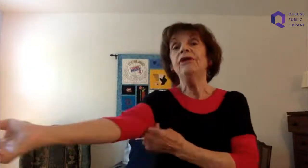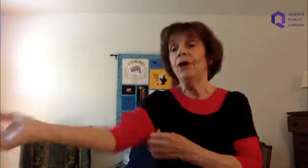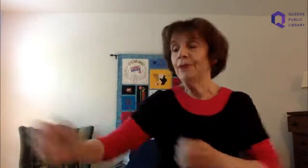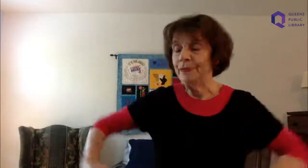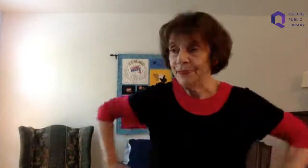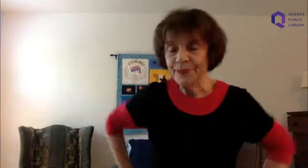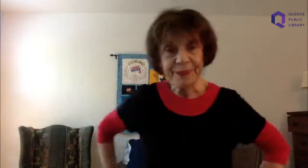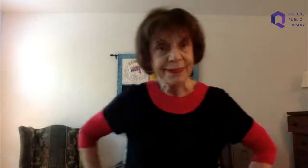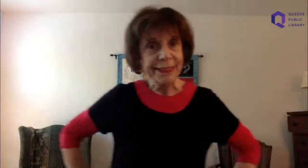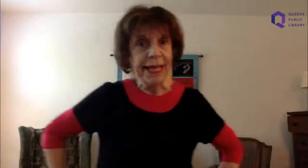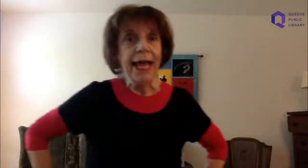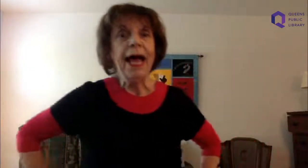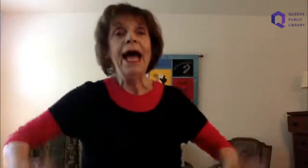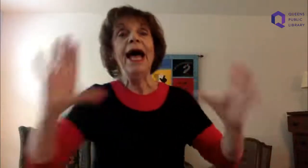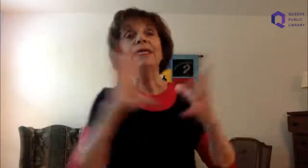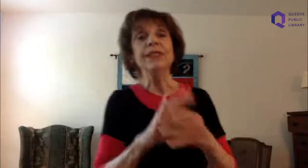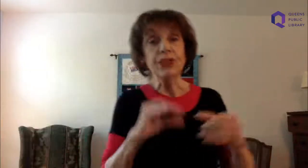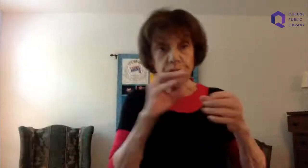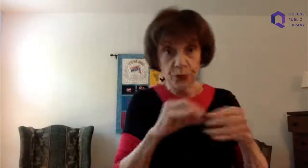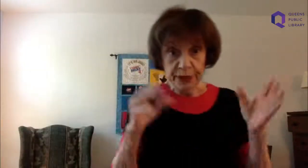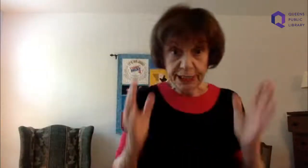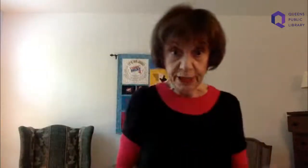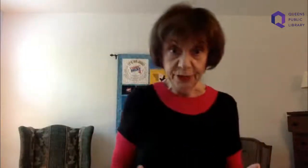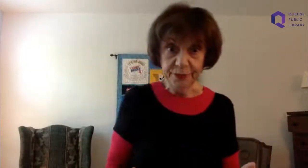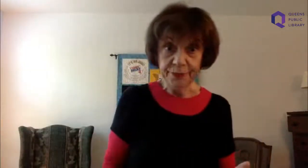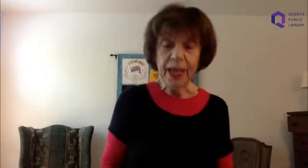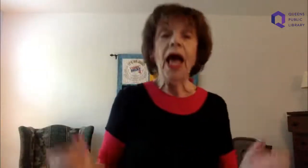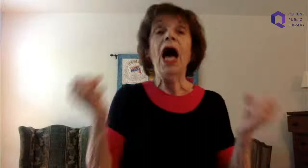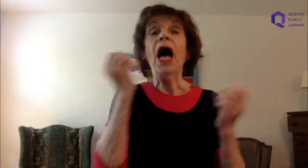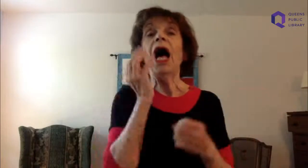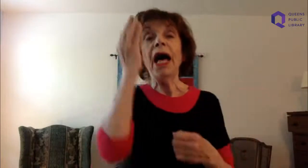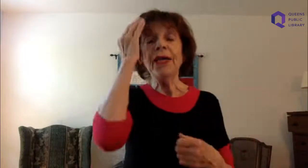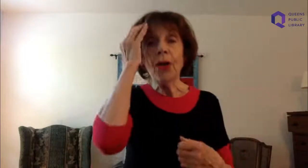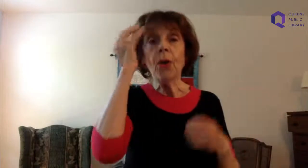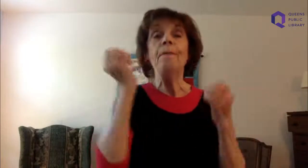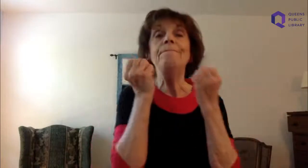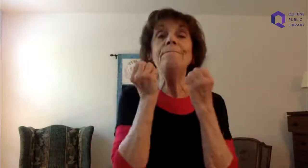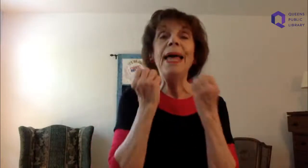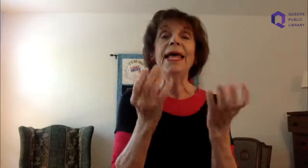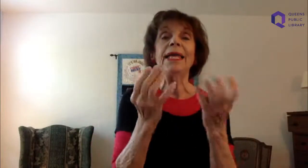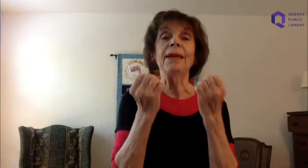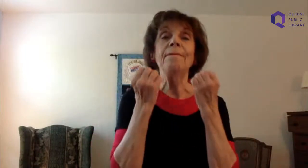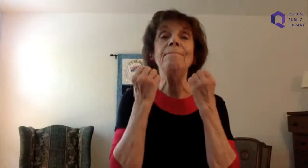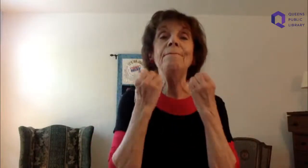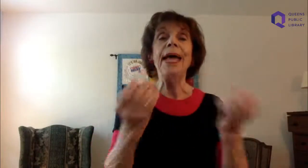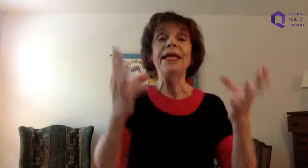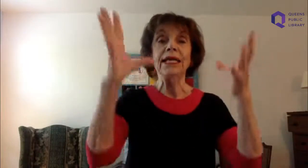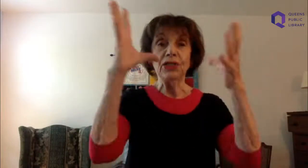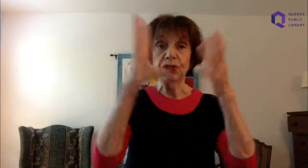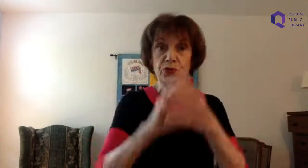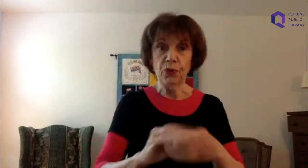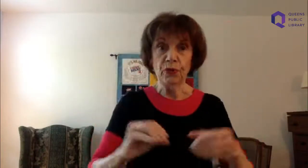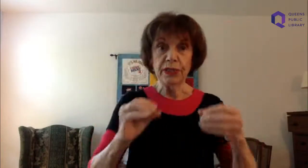know, as a storyteller, I know many, many